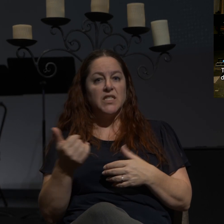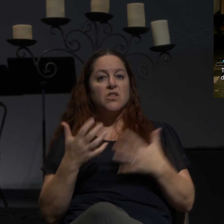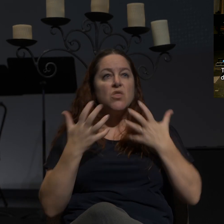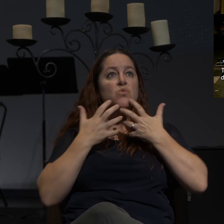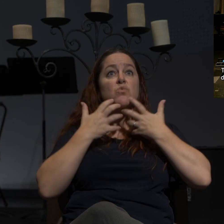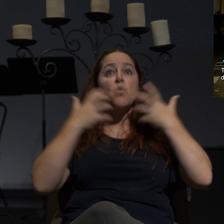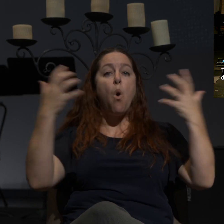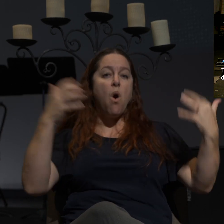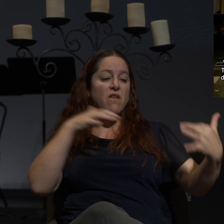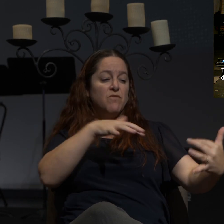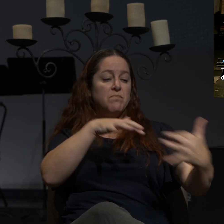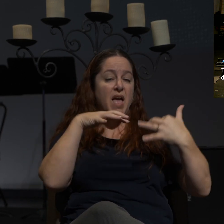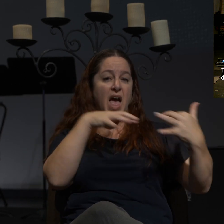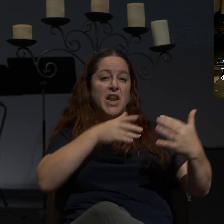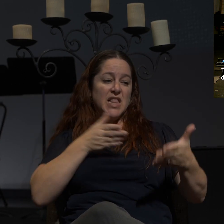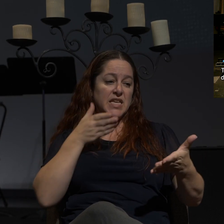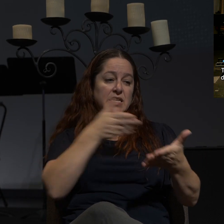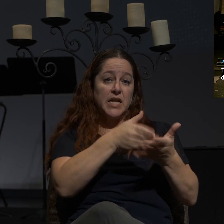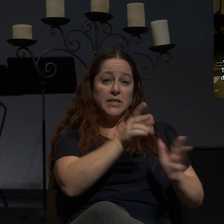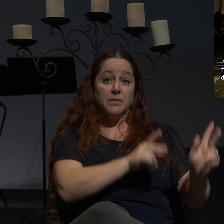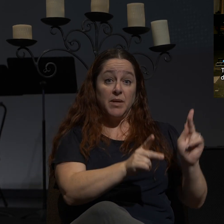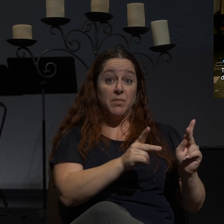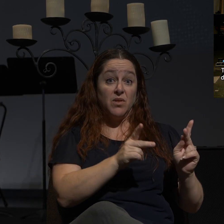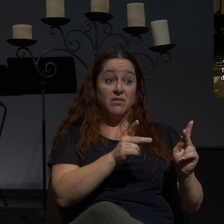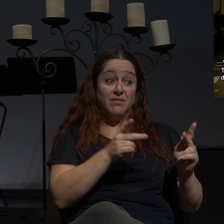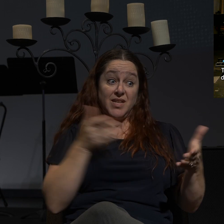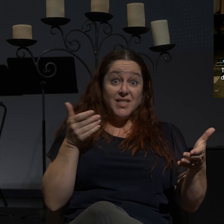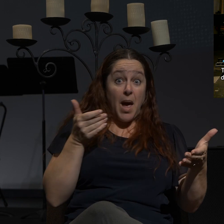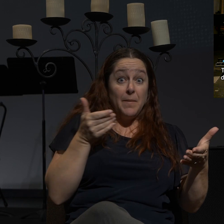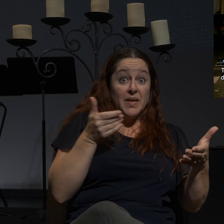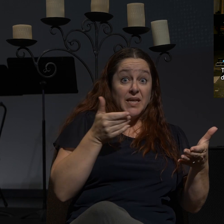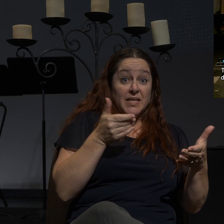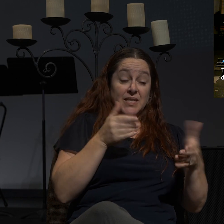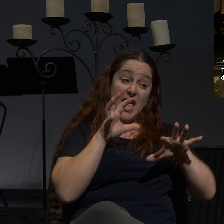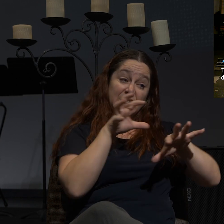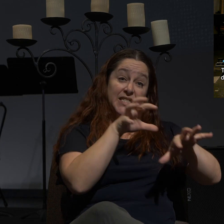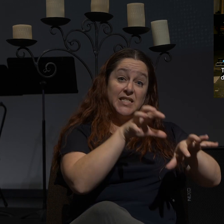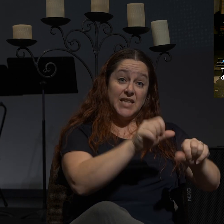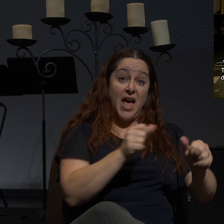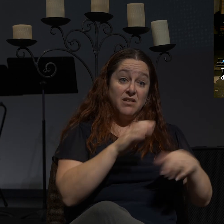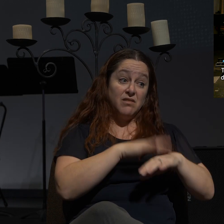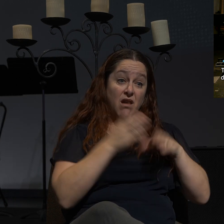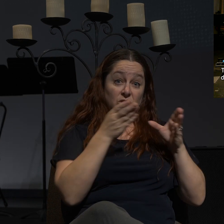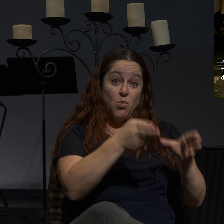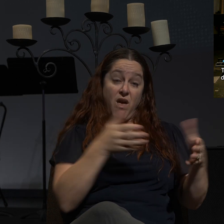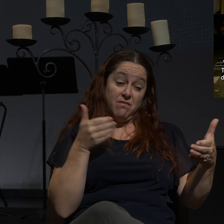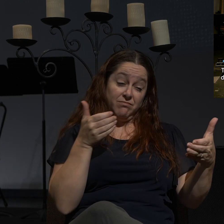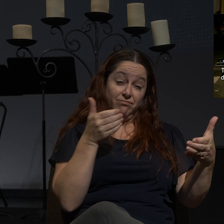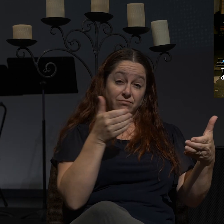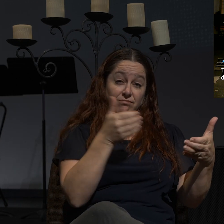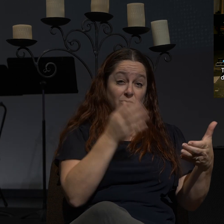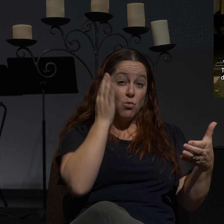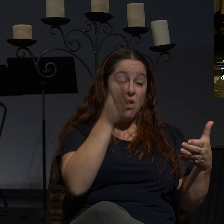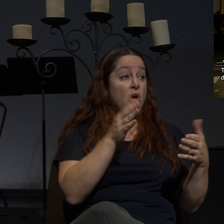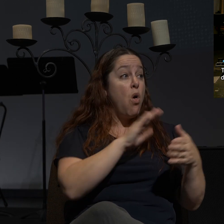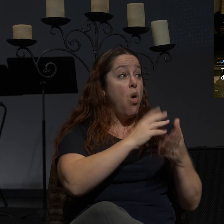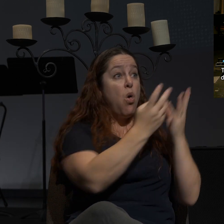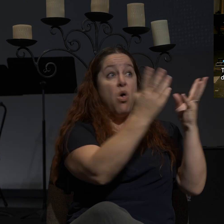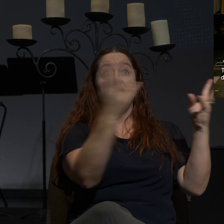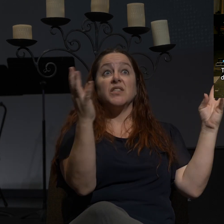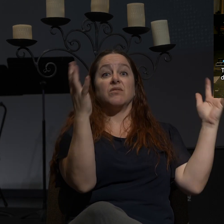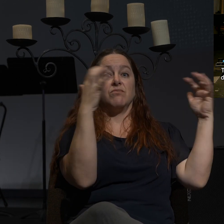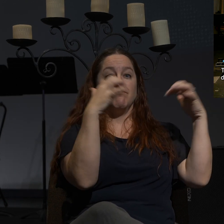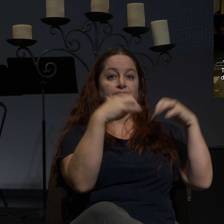of battle will rise against your people. It's coming. Attack is on its way. All your fortresses will be